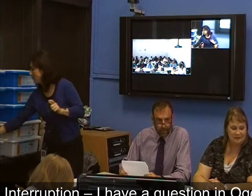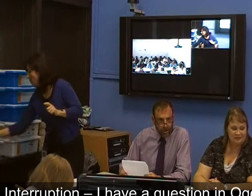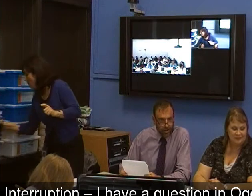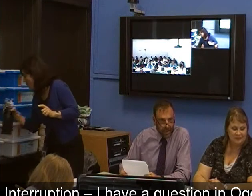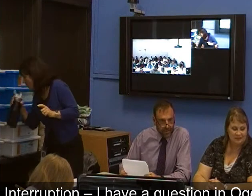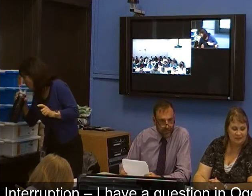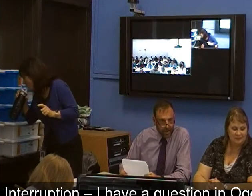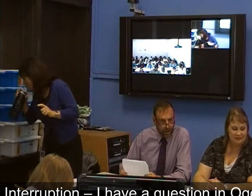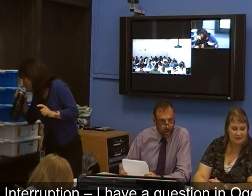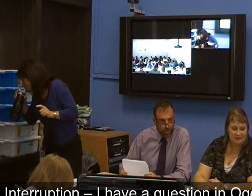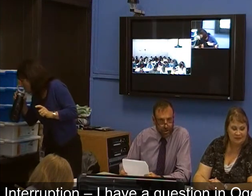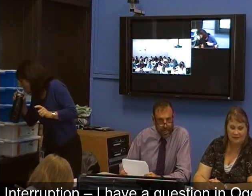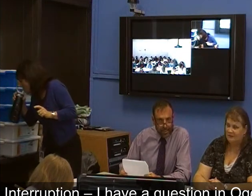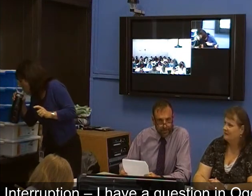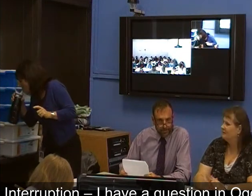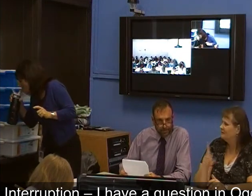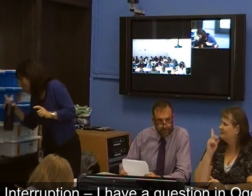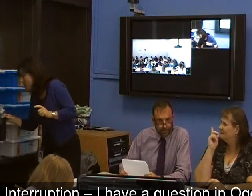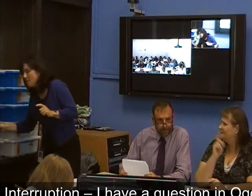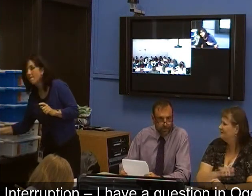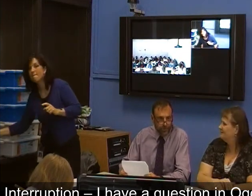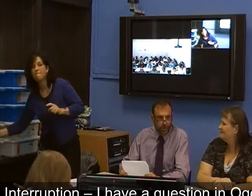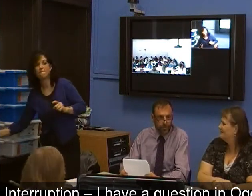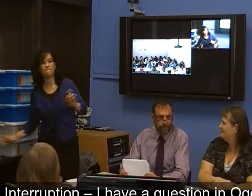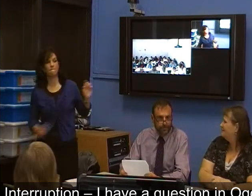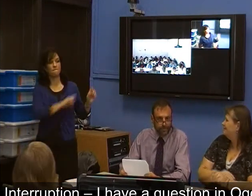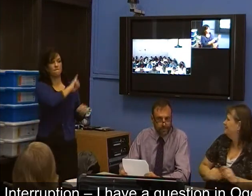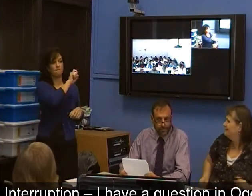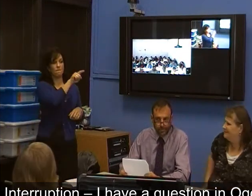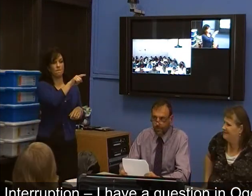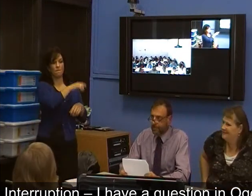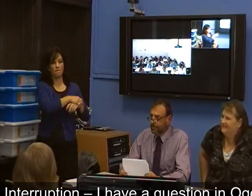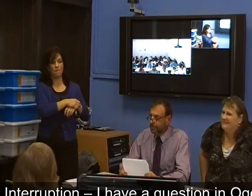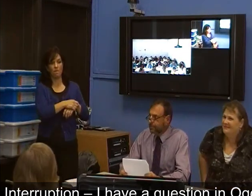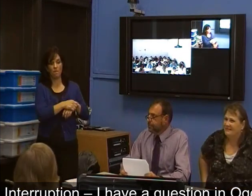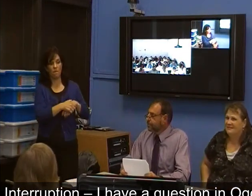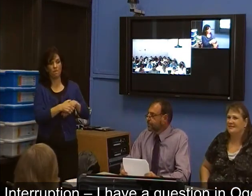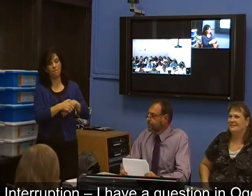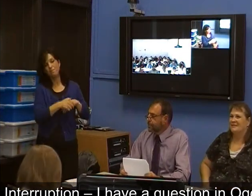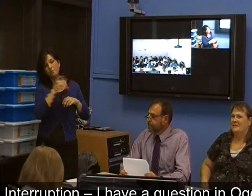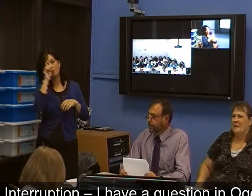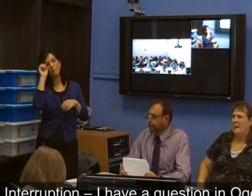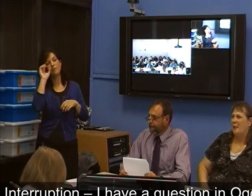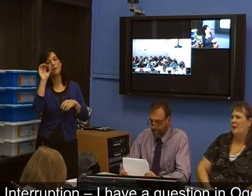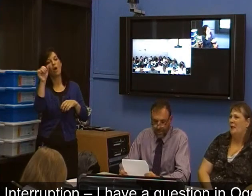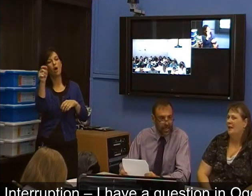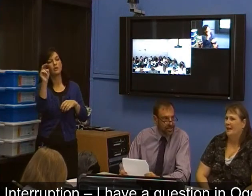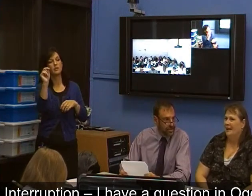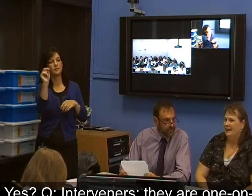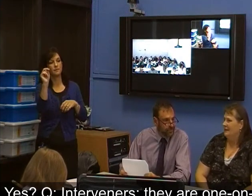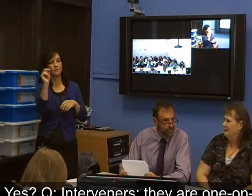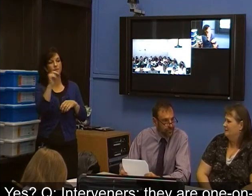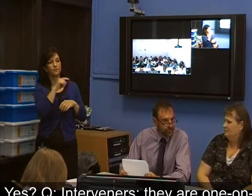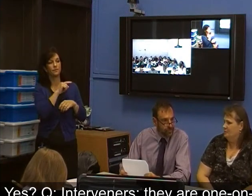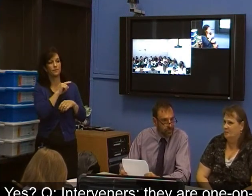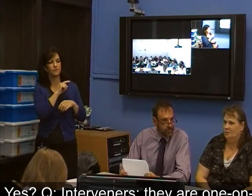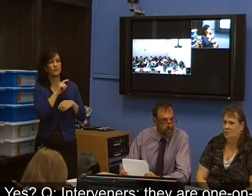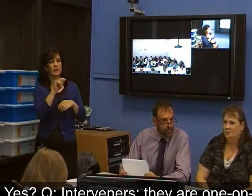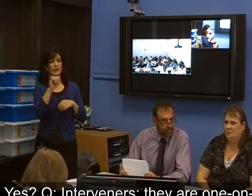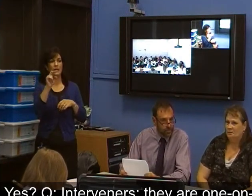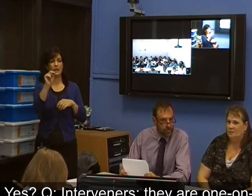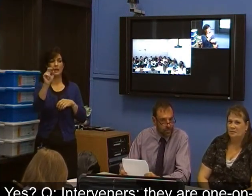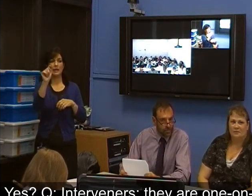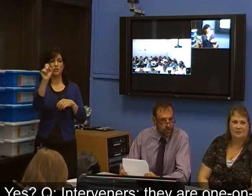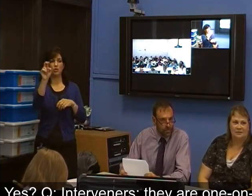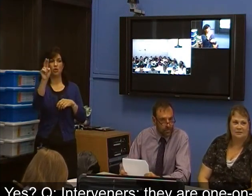I'm going to do activity code J. I have a question. Okay. I have a question in Ogden. Yes. Interveners, they